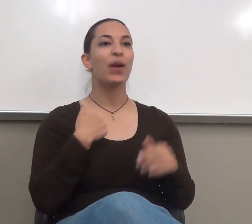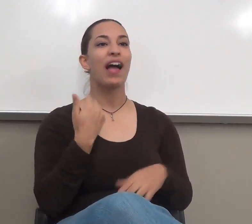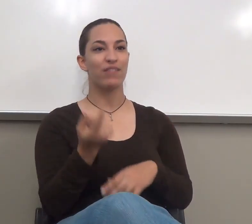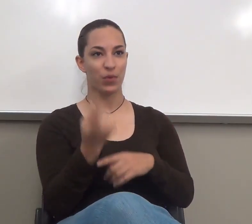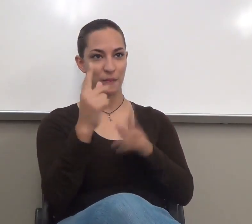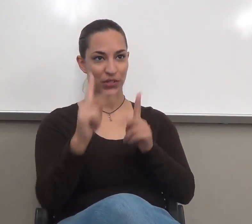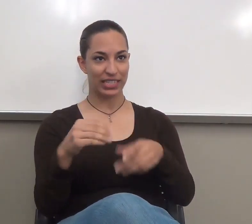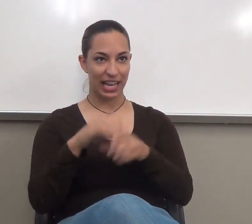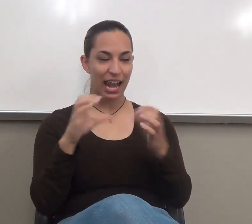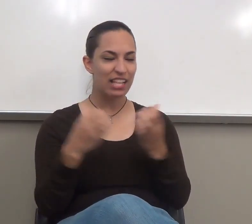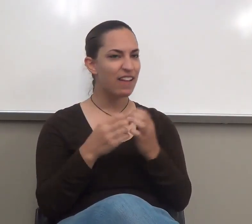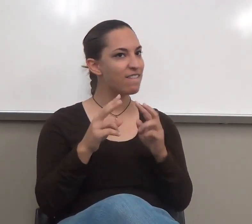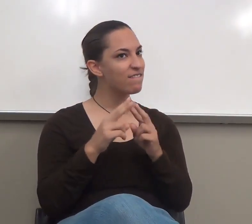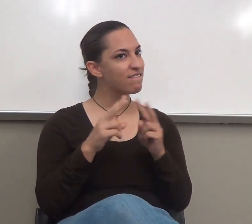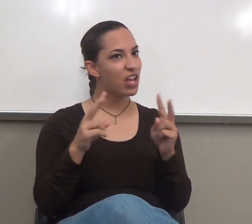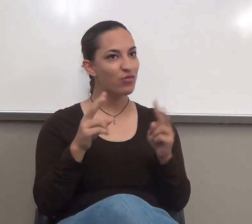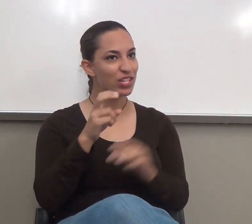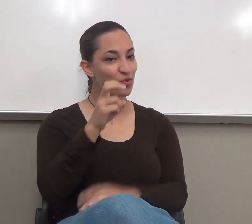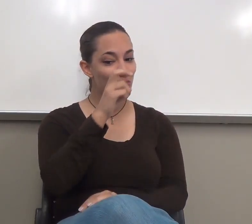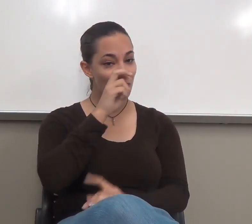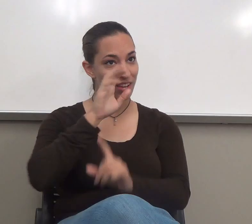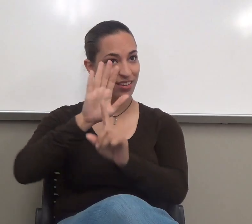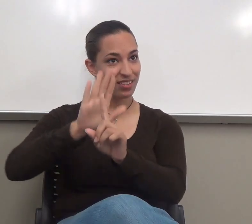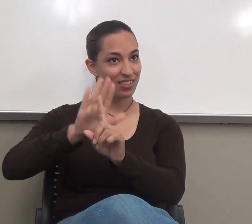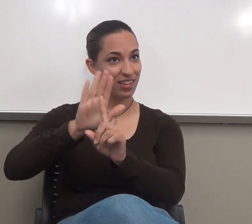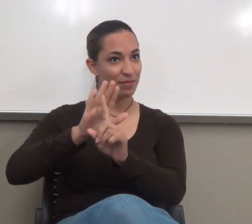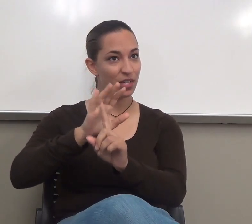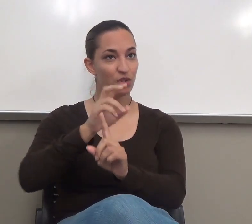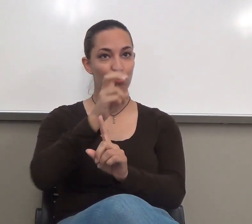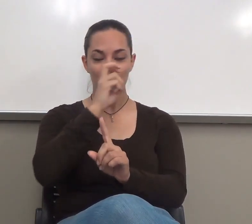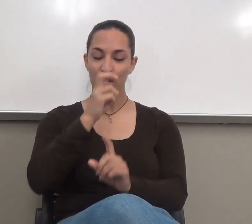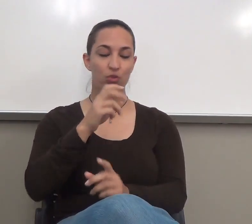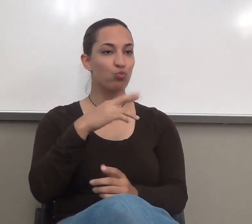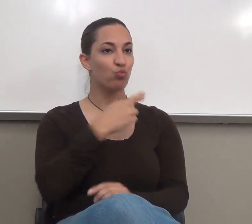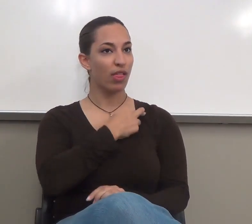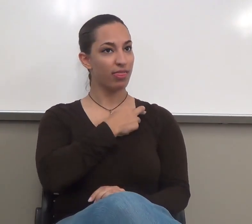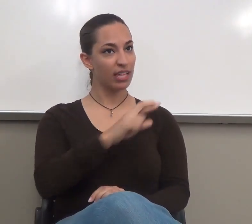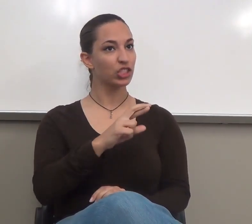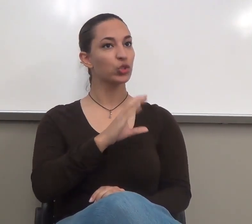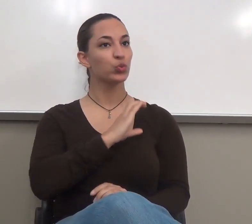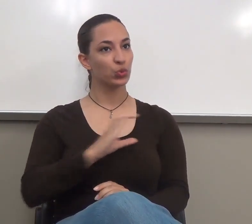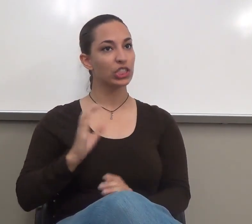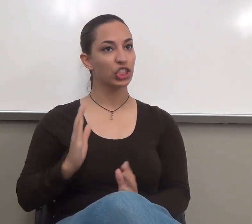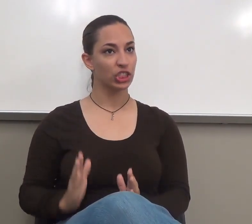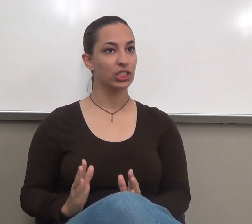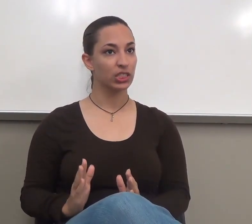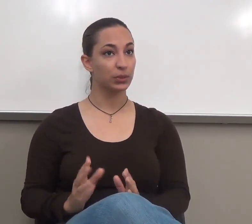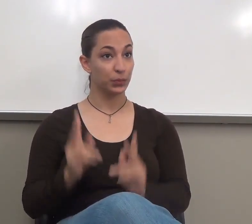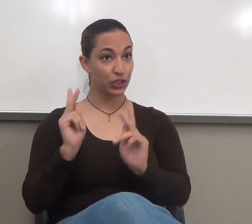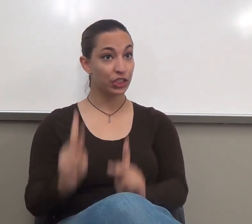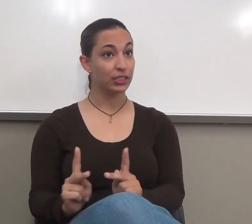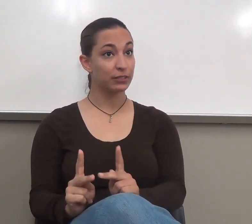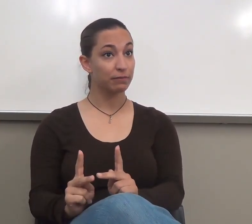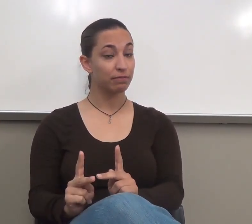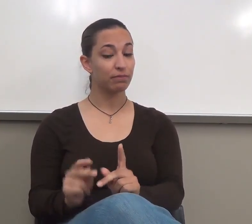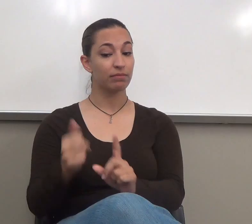else, and I can discuss it with him. We had somebody in the class last semester who was a very strict, and we